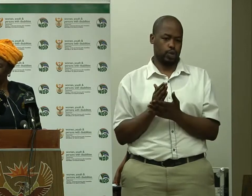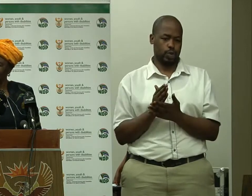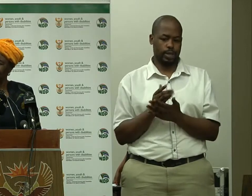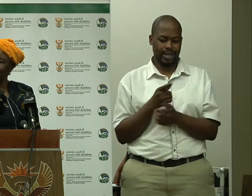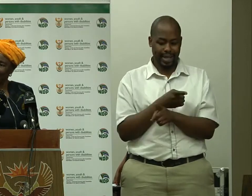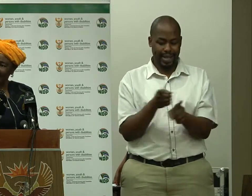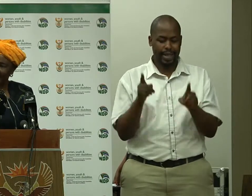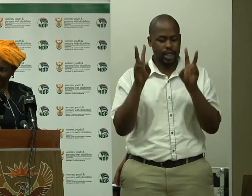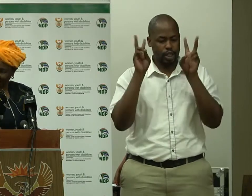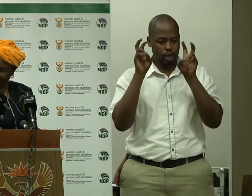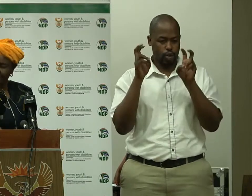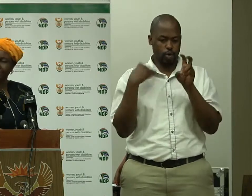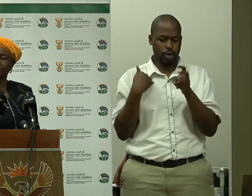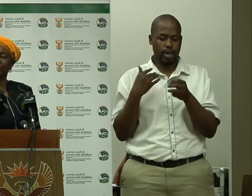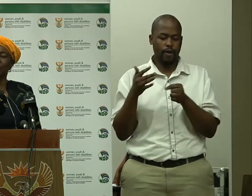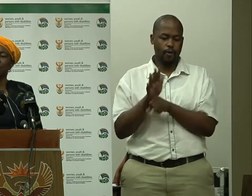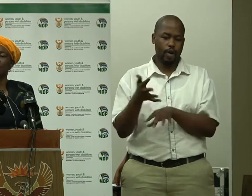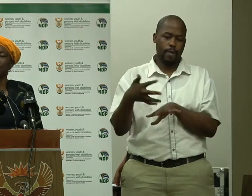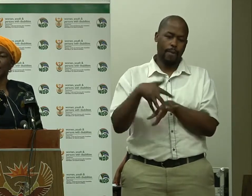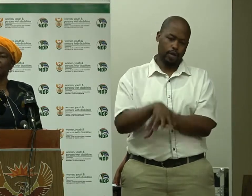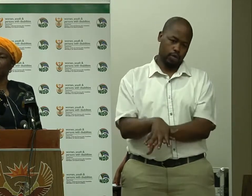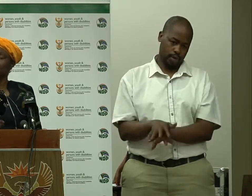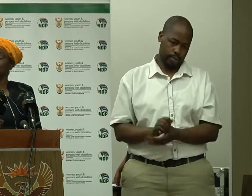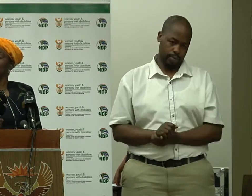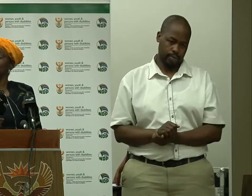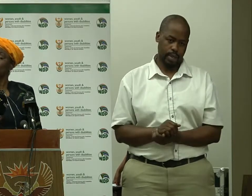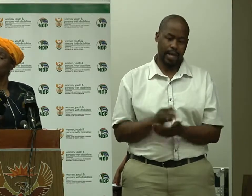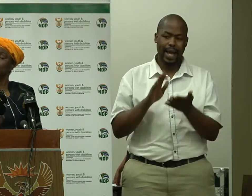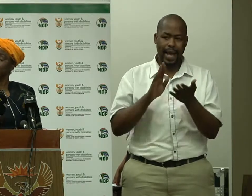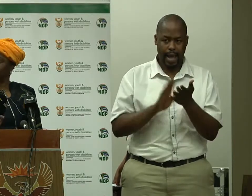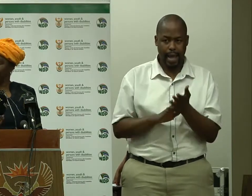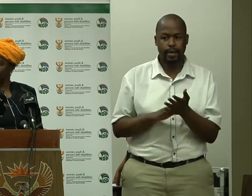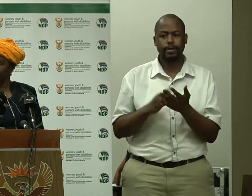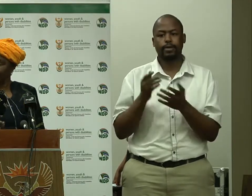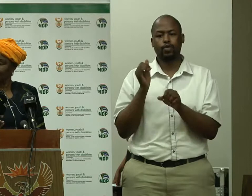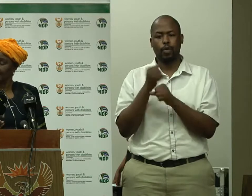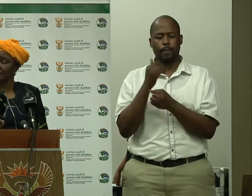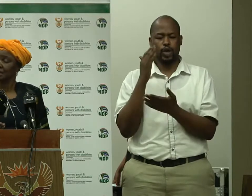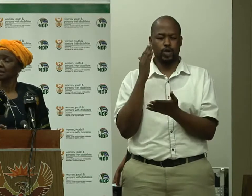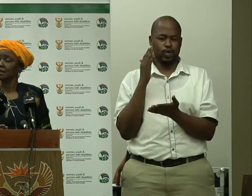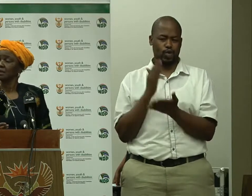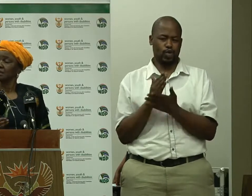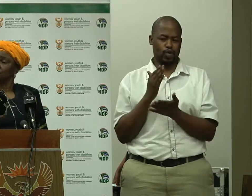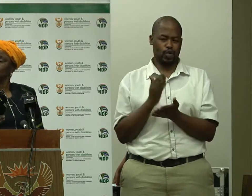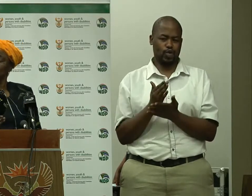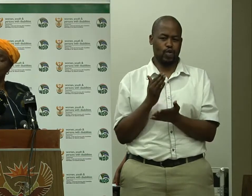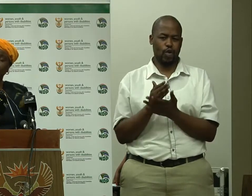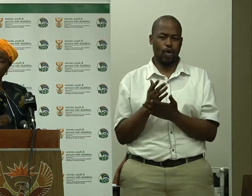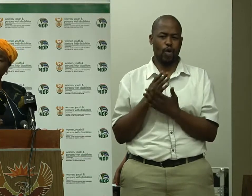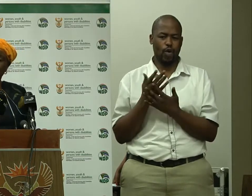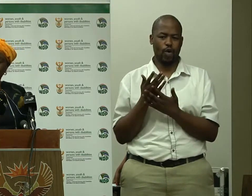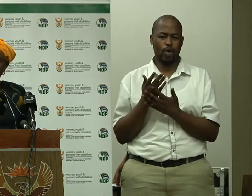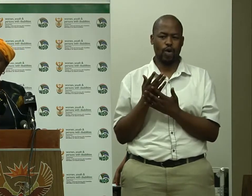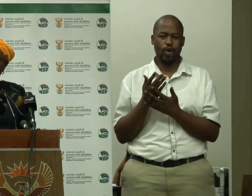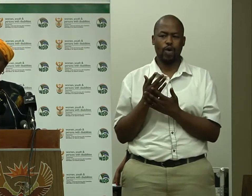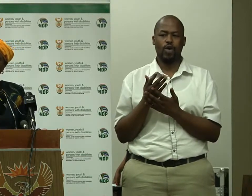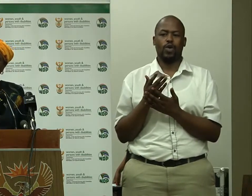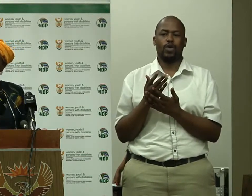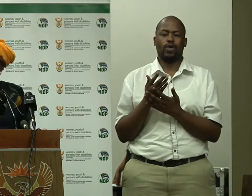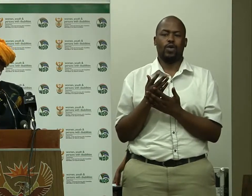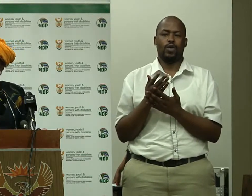these issues are mainstreamed. And also we pushed very hard to ensure